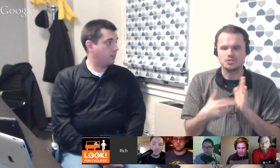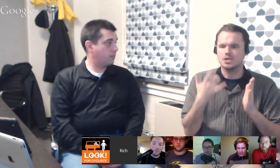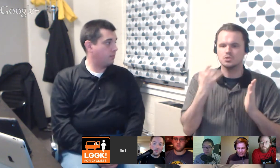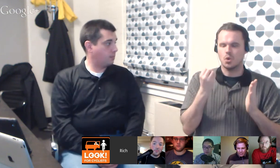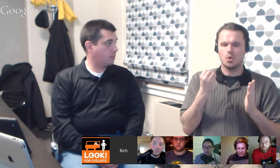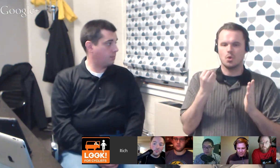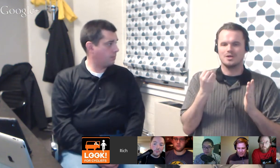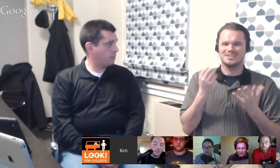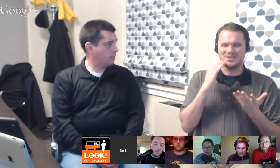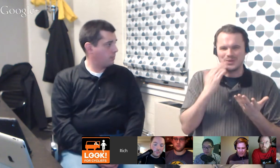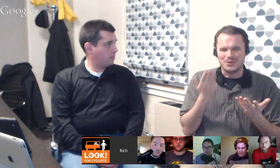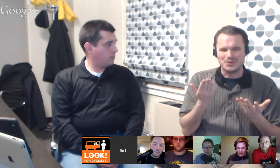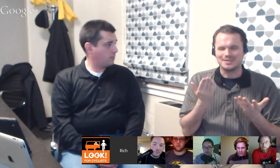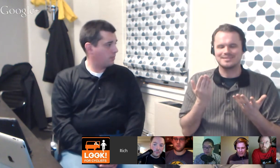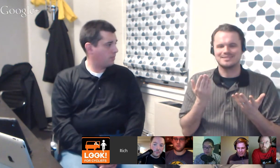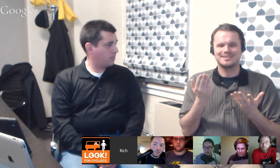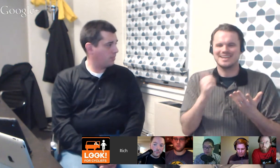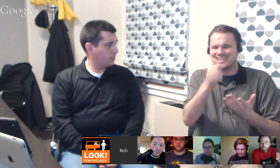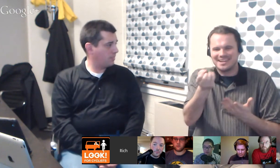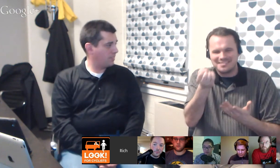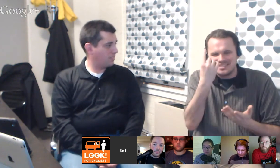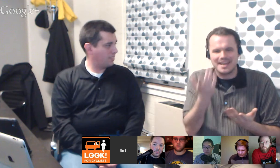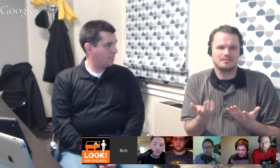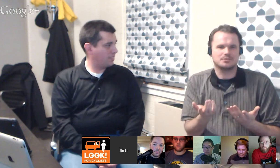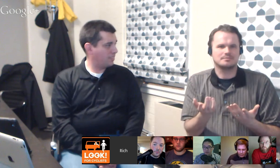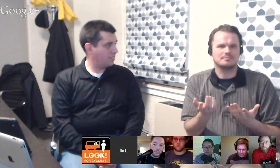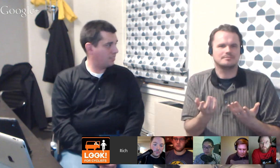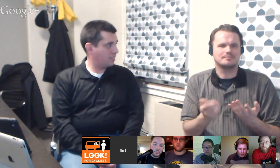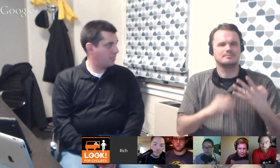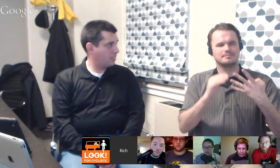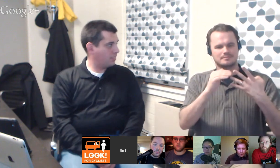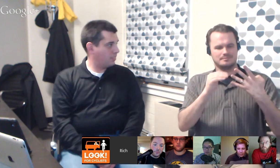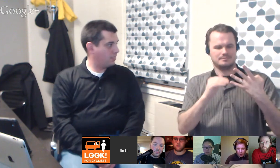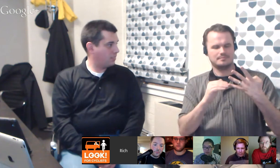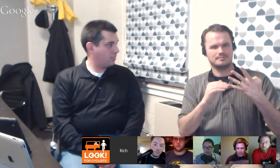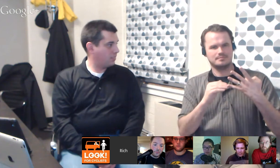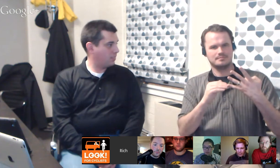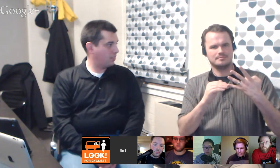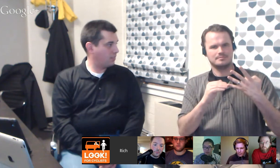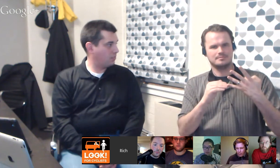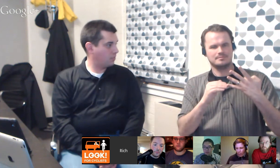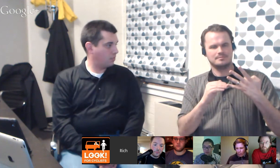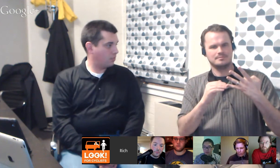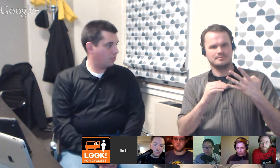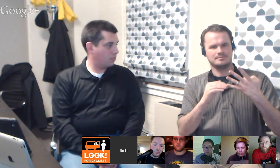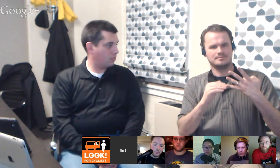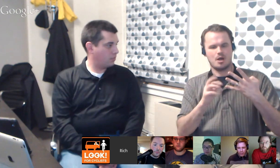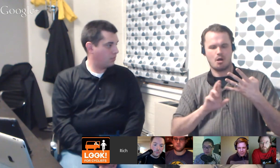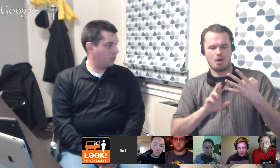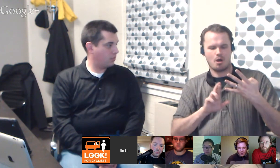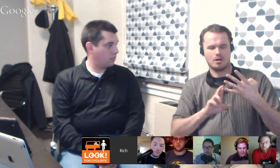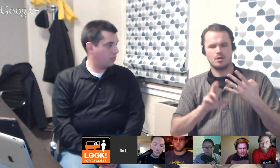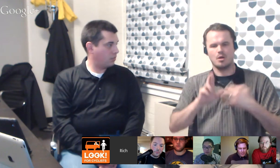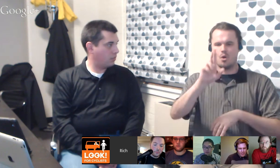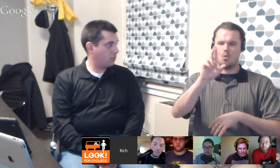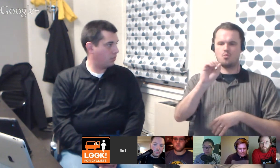so that, you know, it's not understandable. And then the final part is the R, the